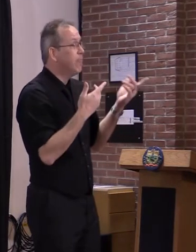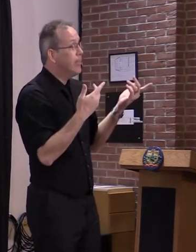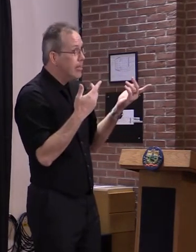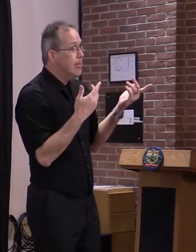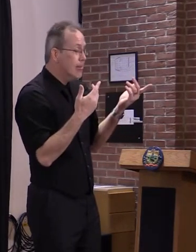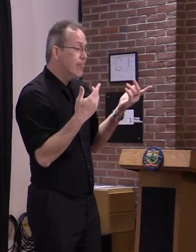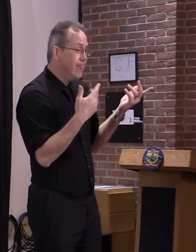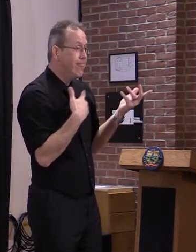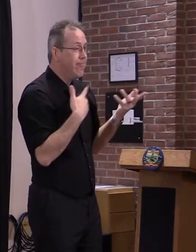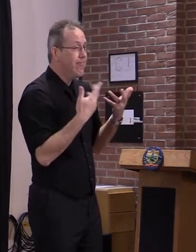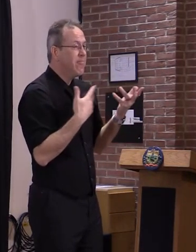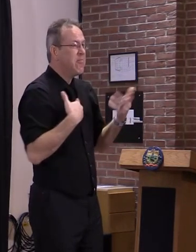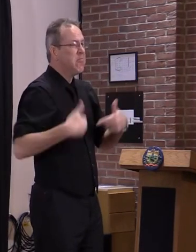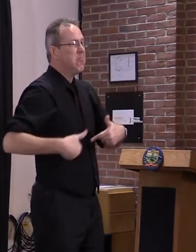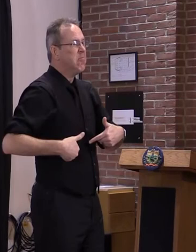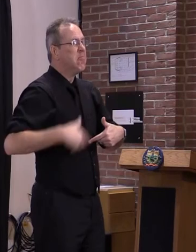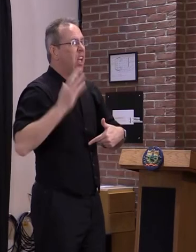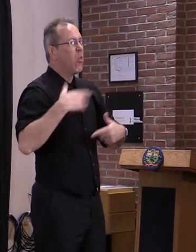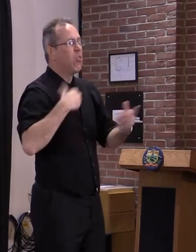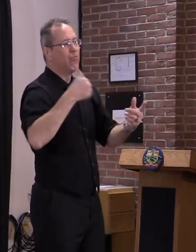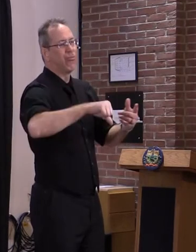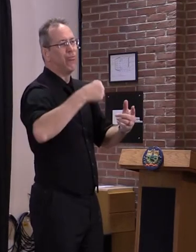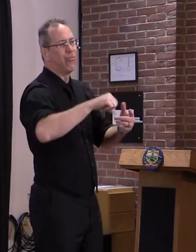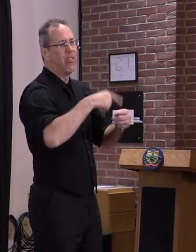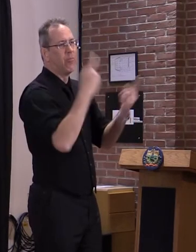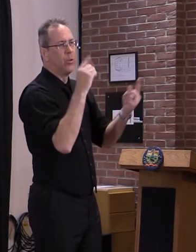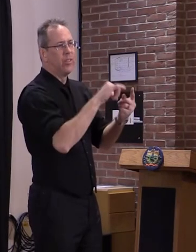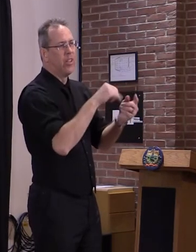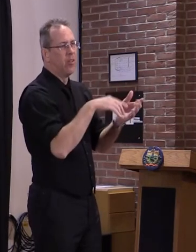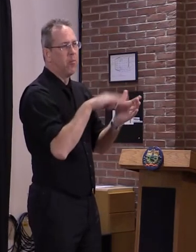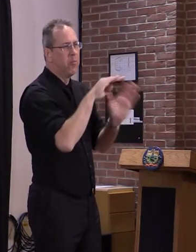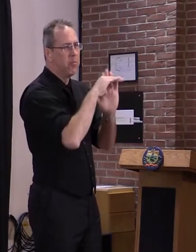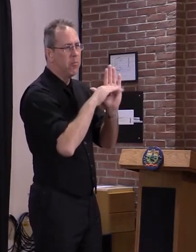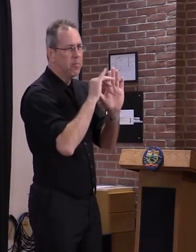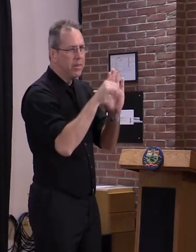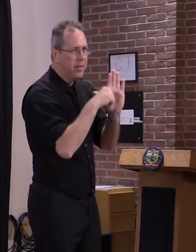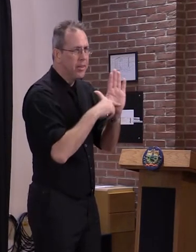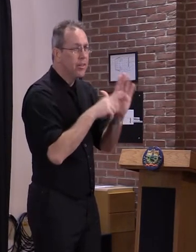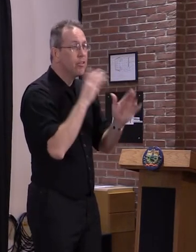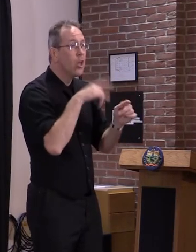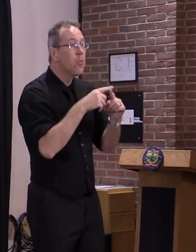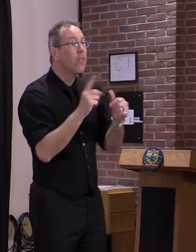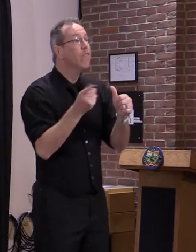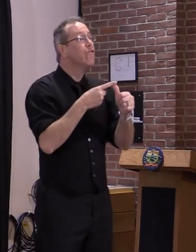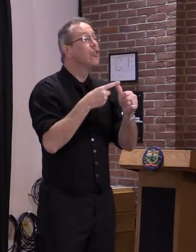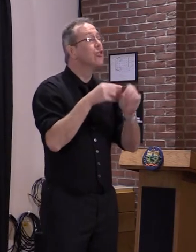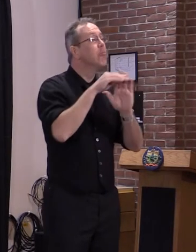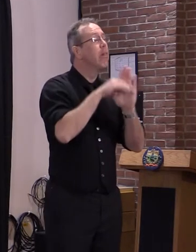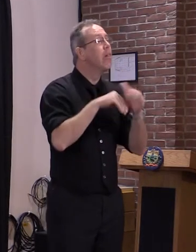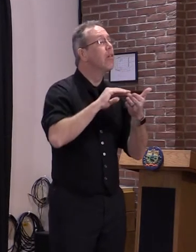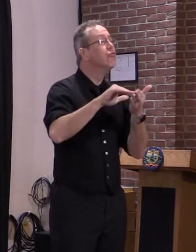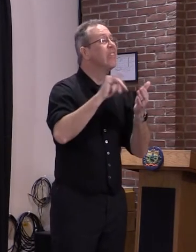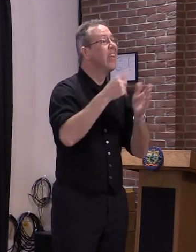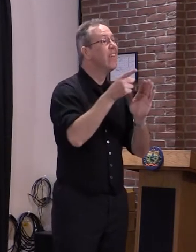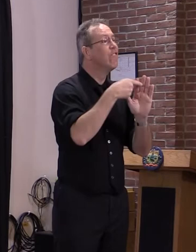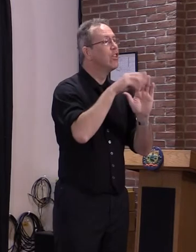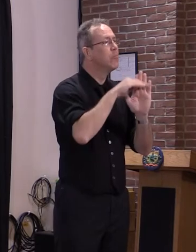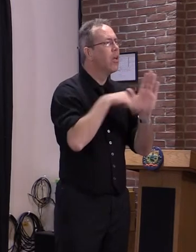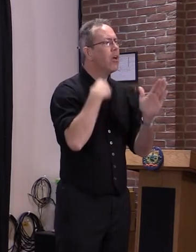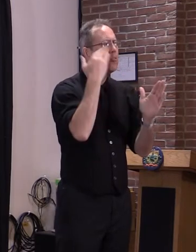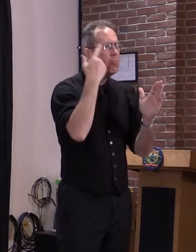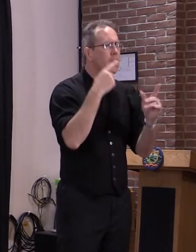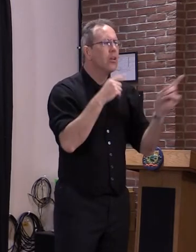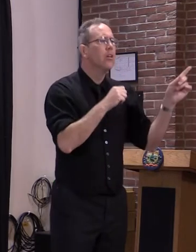be opposed. But again, if this was part of the original bill, then I would expect that Senator Benning had